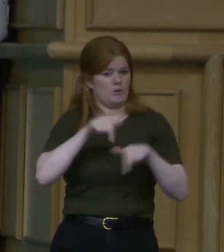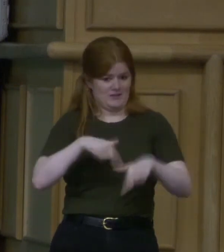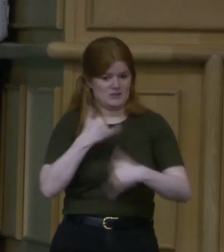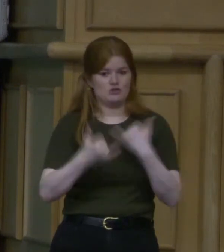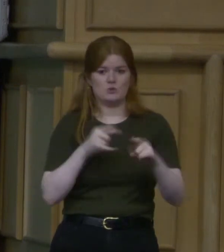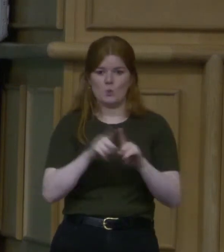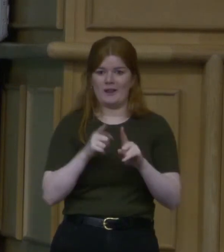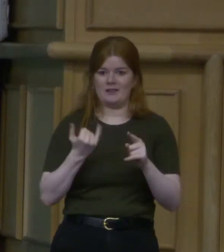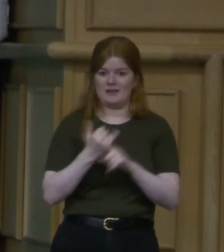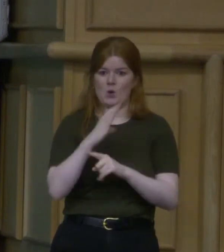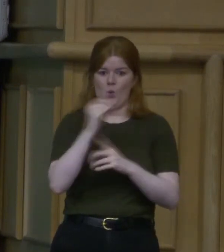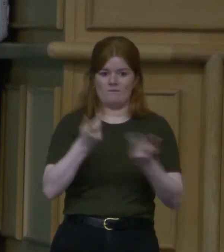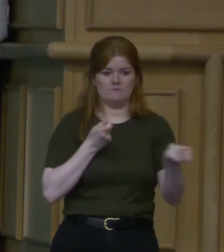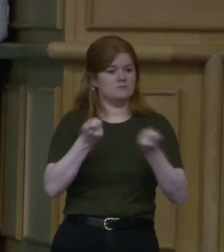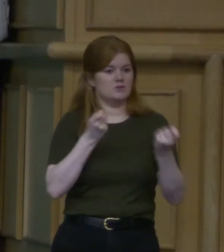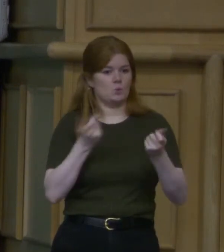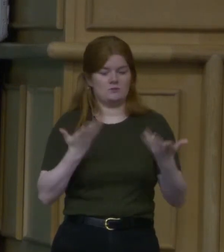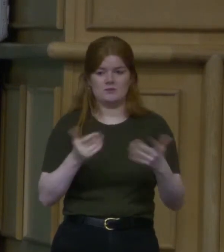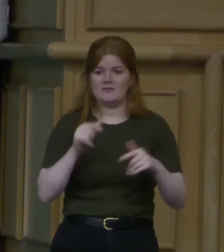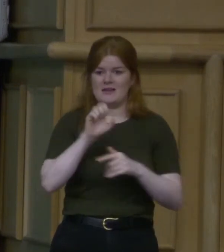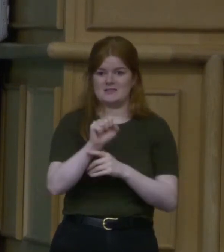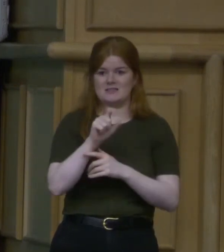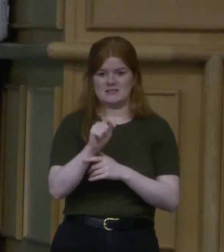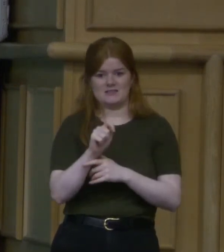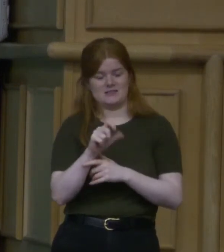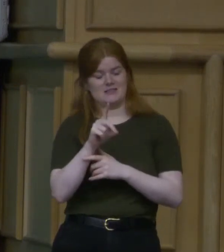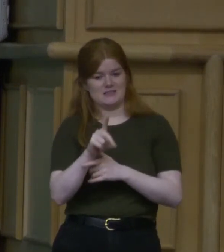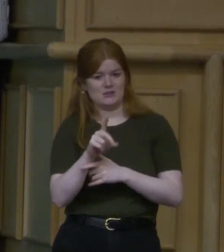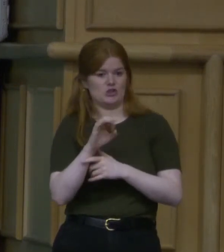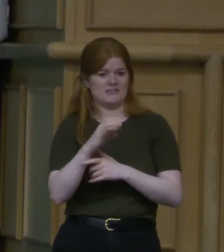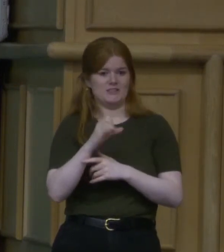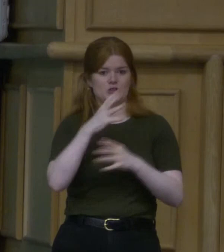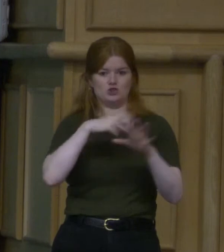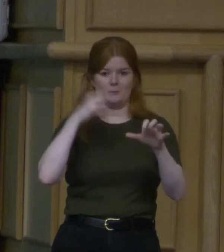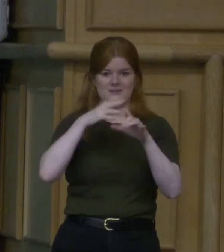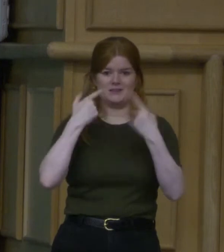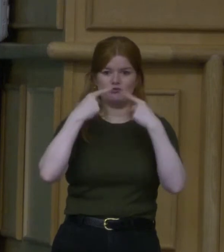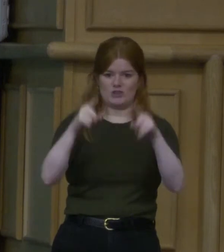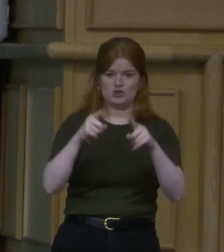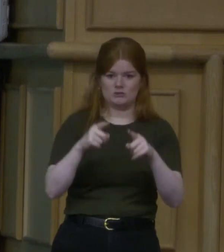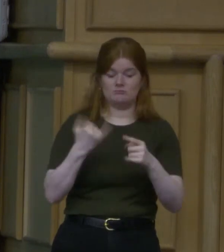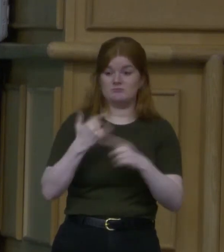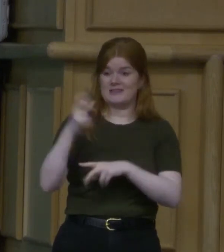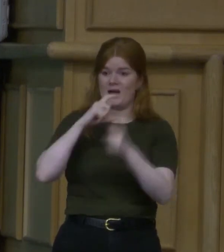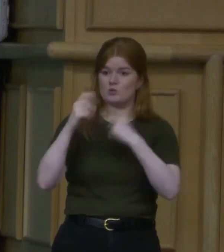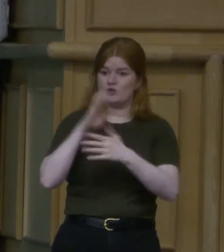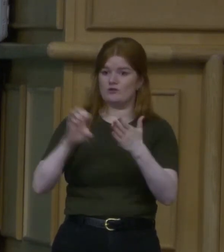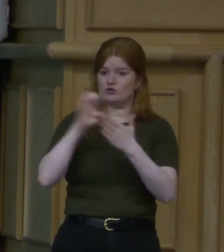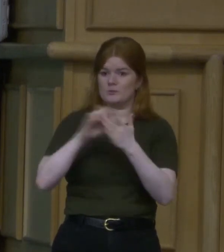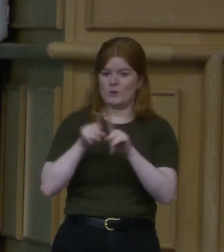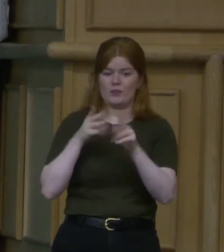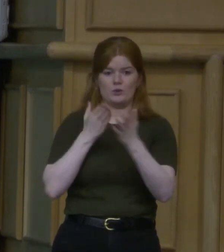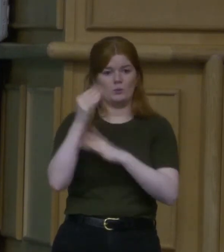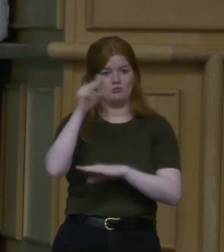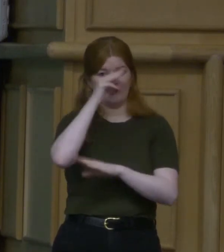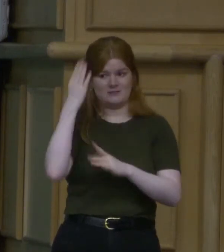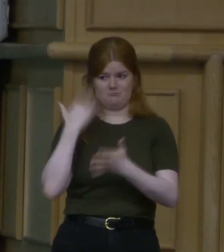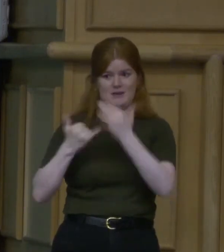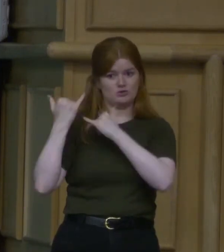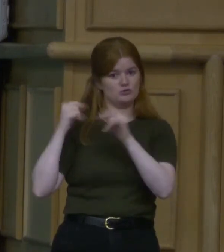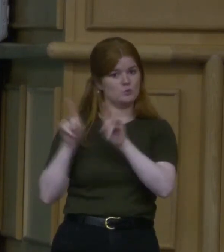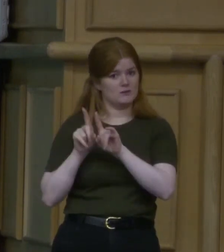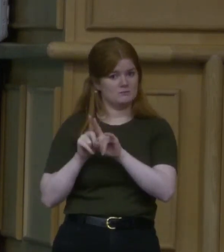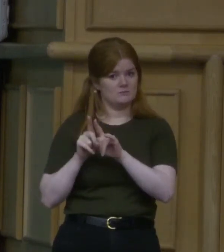year in co-facilitating the SDG Summit Declaration, at the Council of Europe through our presidency last